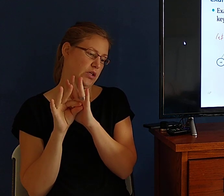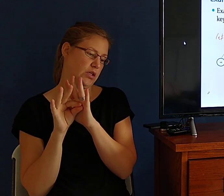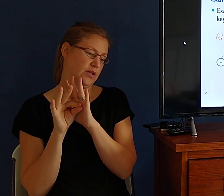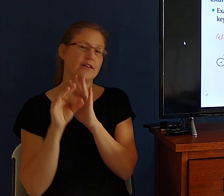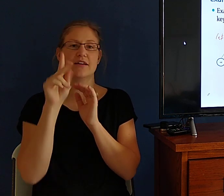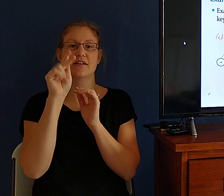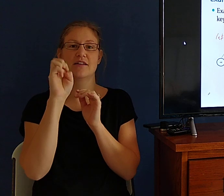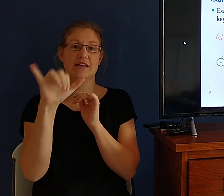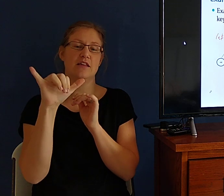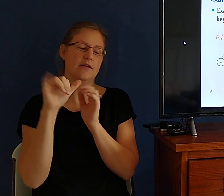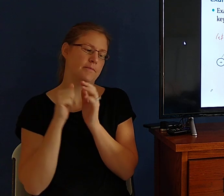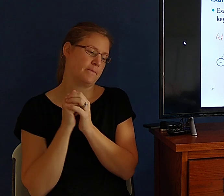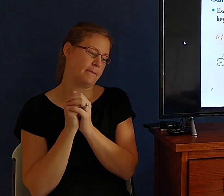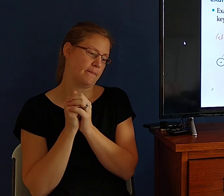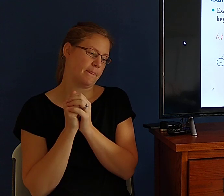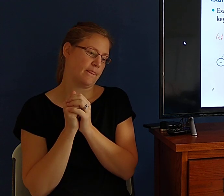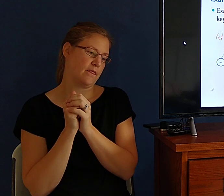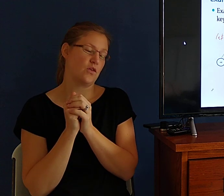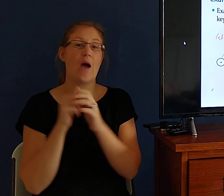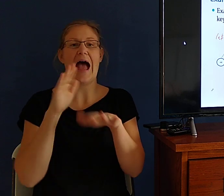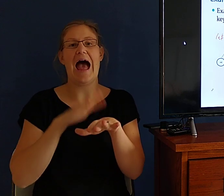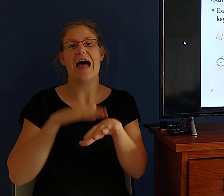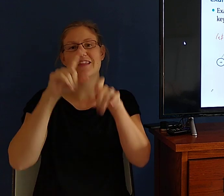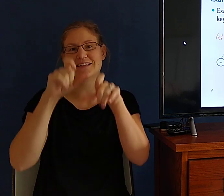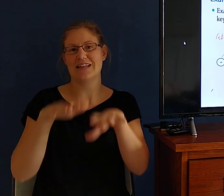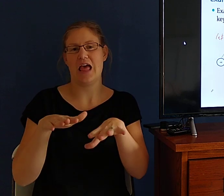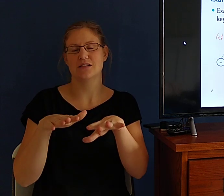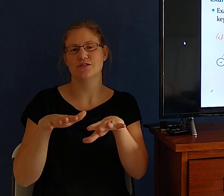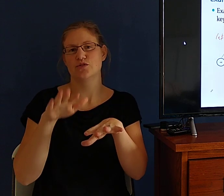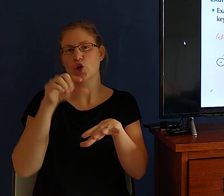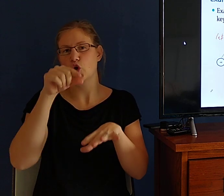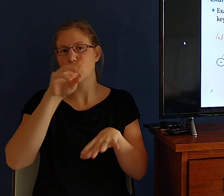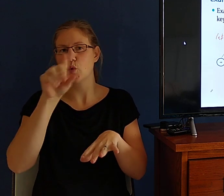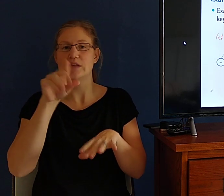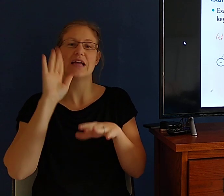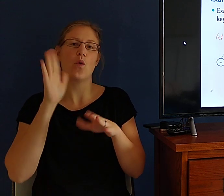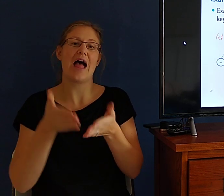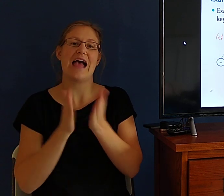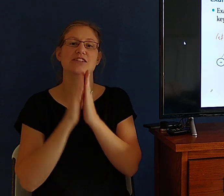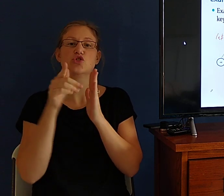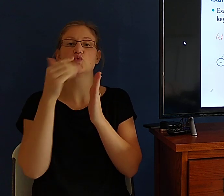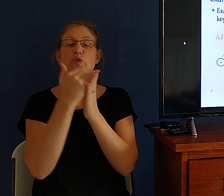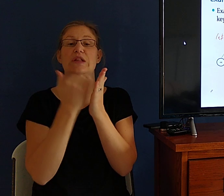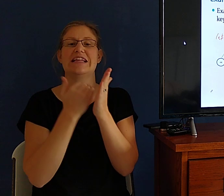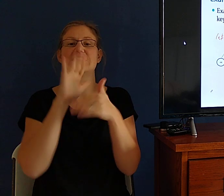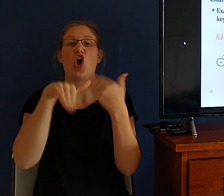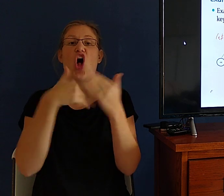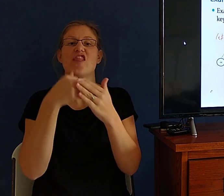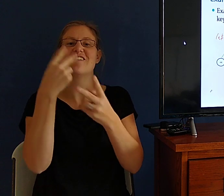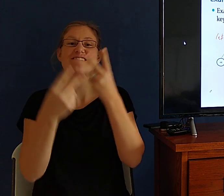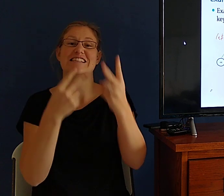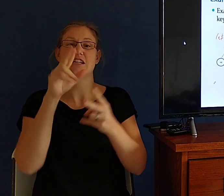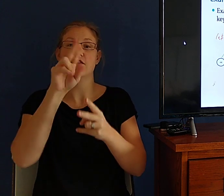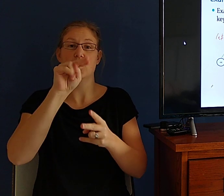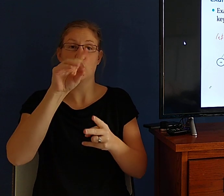key. So in the exam or in the quiz, I'll ask you to list all the visited nodes so that you have